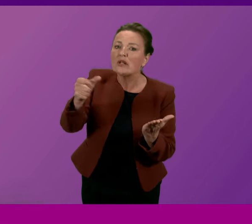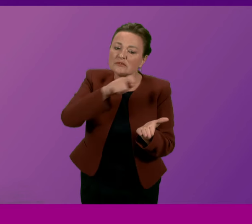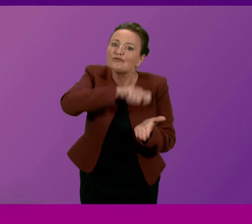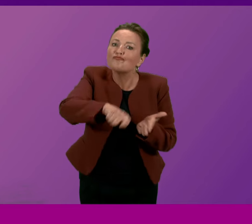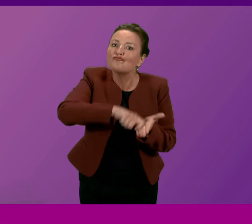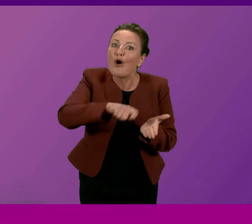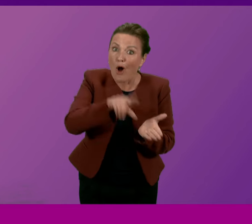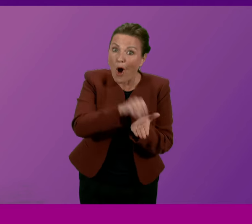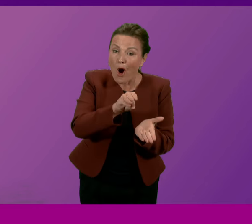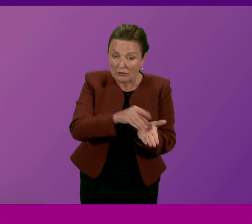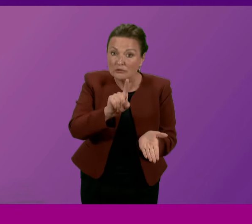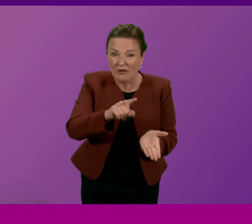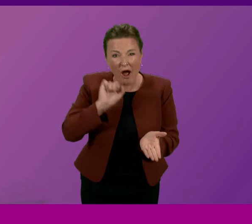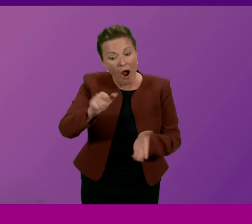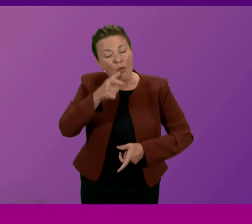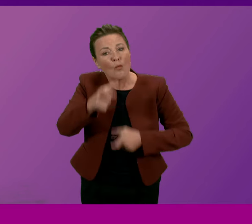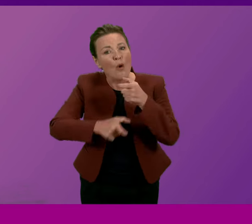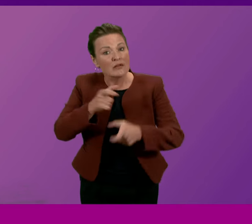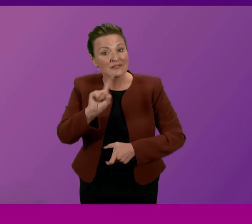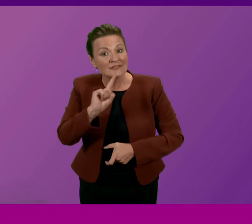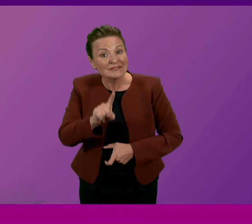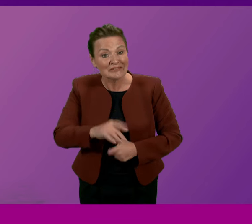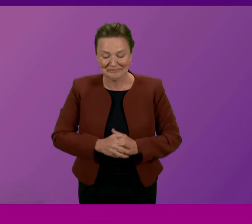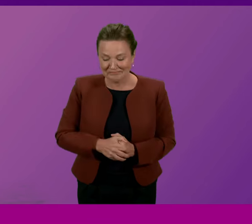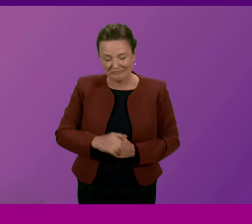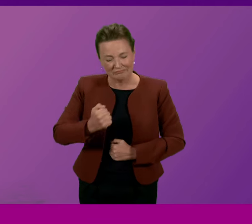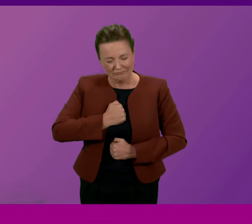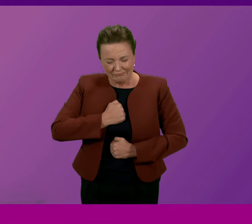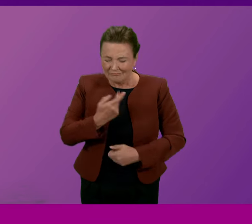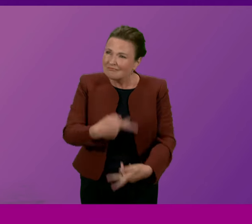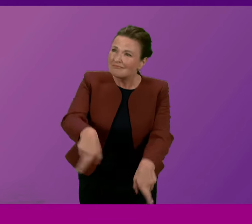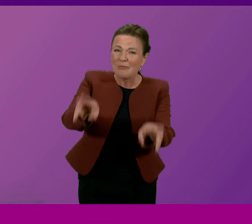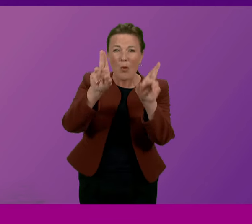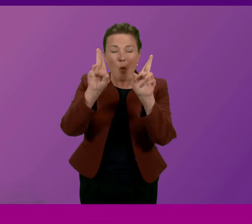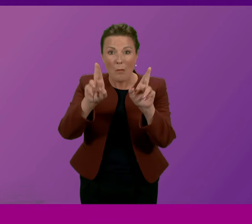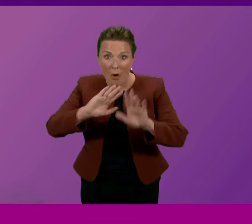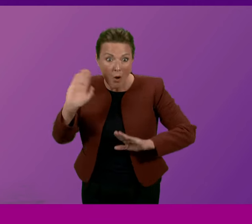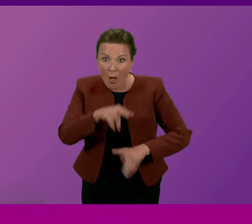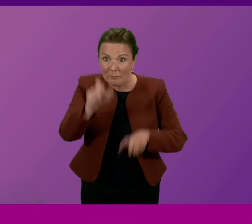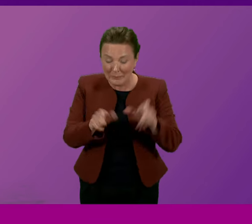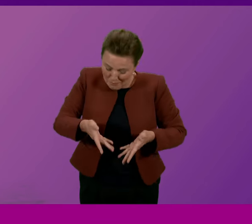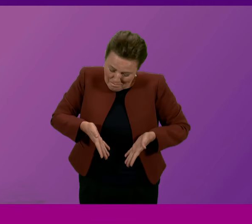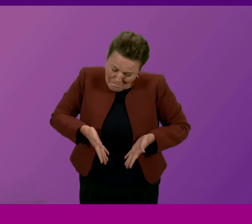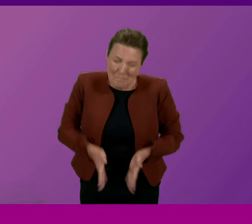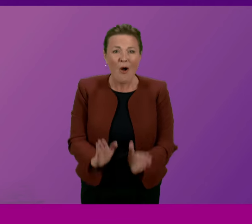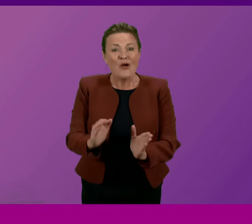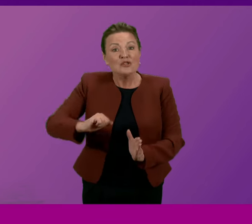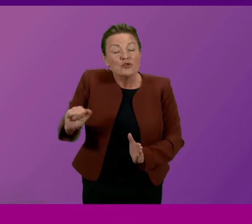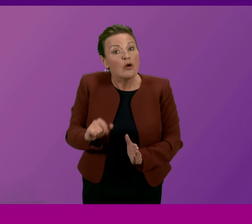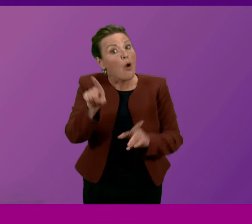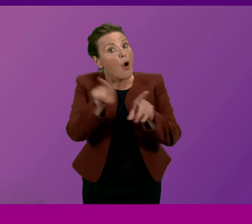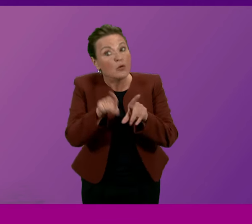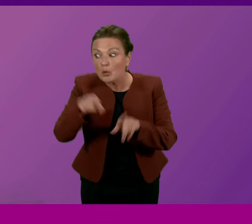aspirations for this Parliament. My hope, she said, is that everyone who was born in Scotland and everyone who